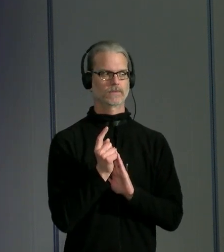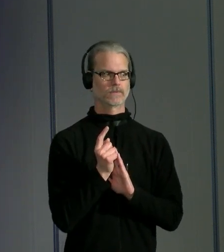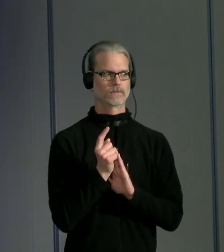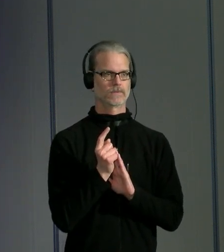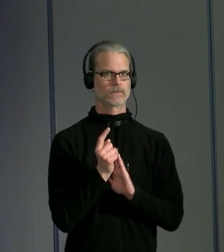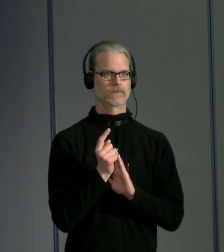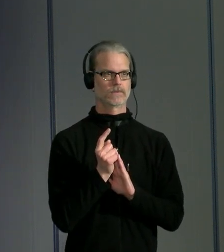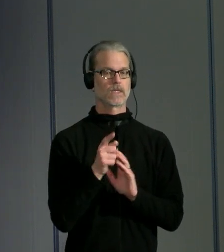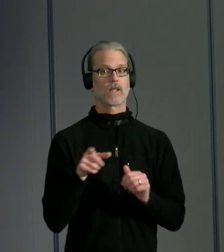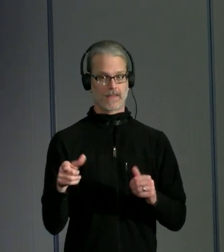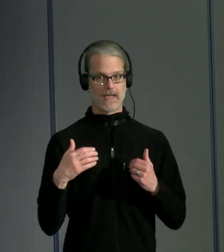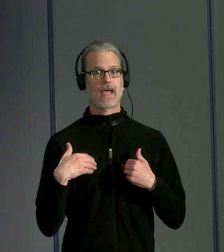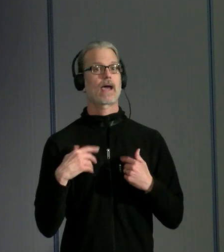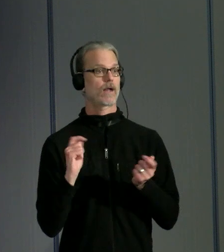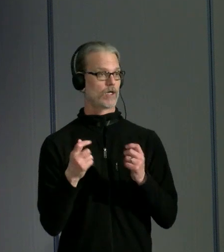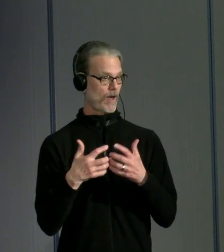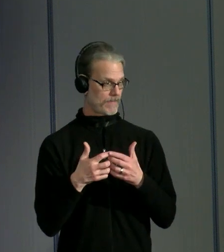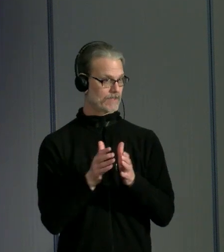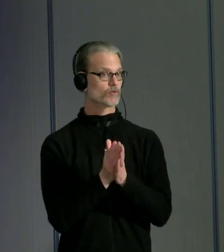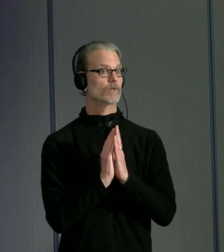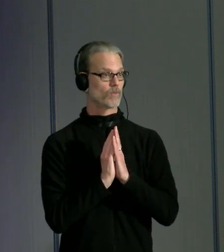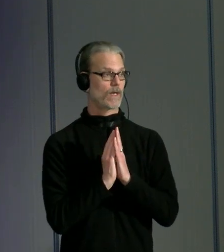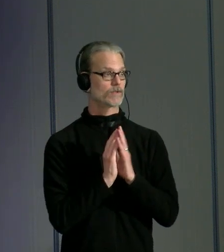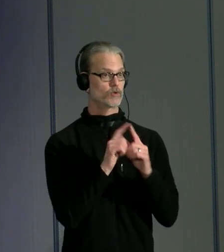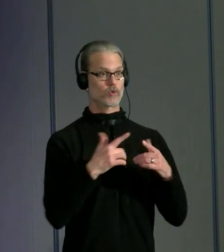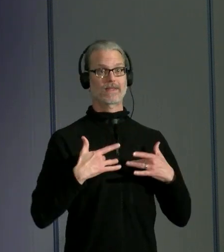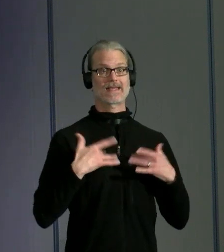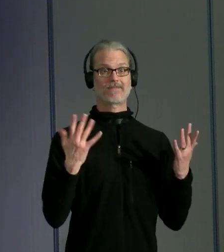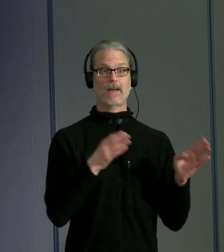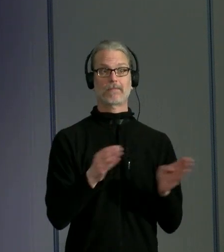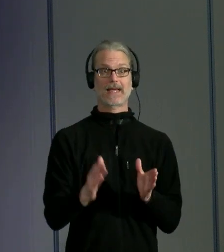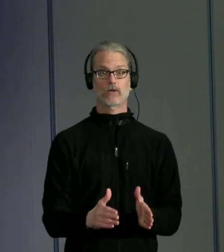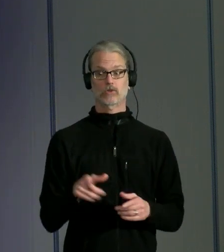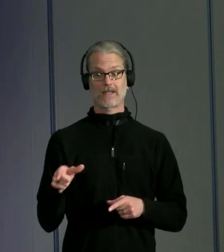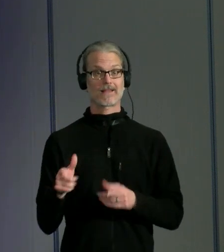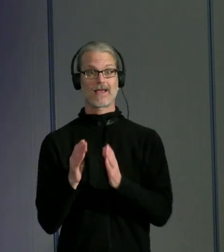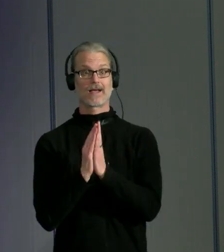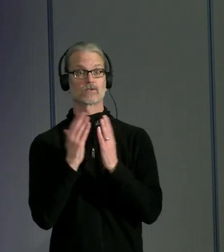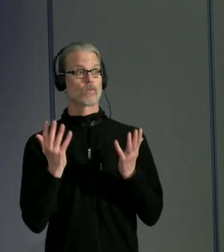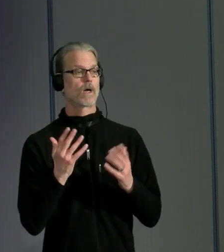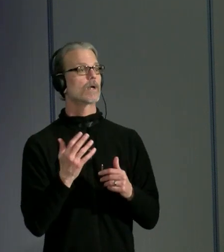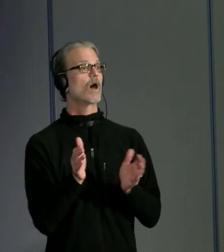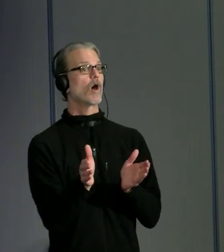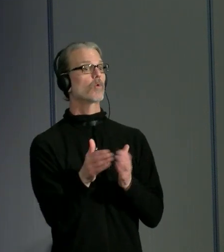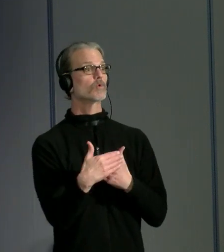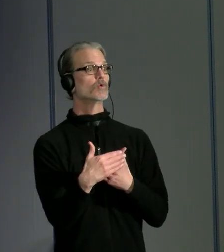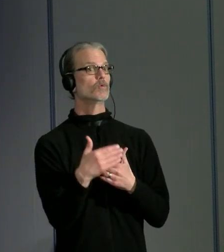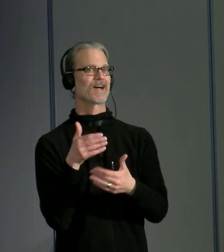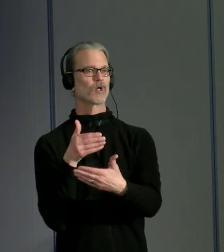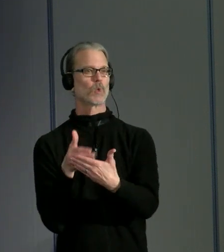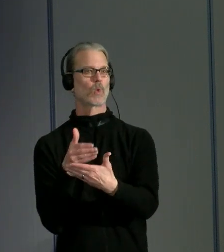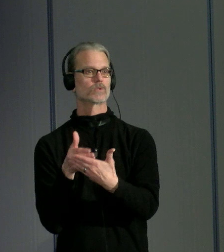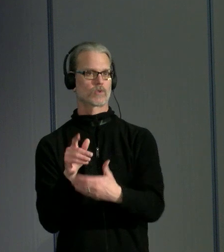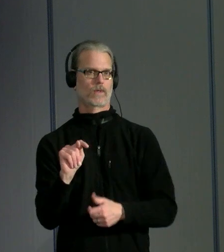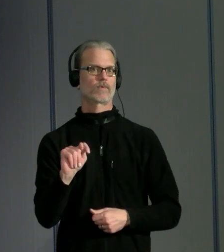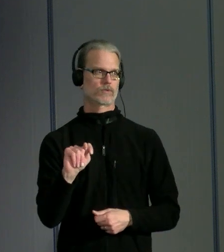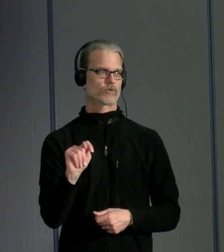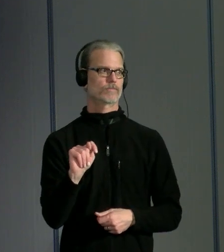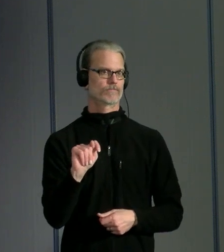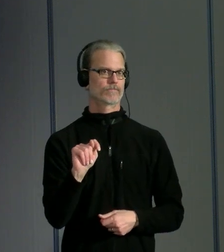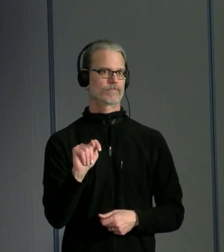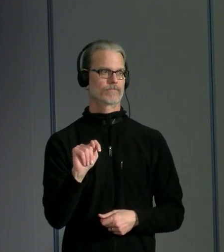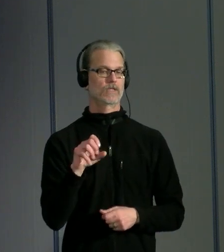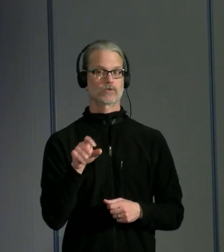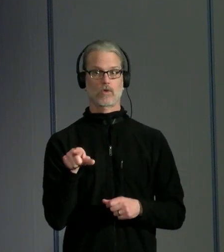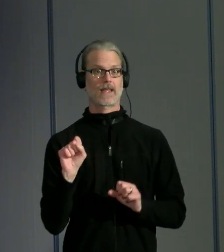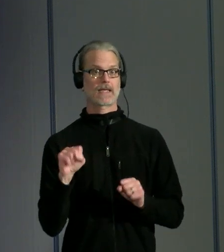They made an accommodation request to the event planners, and this is what they asked for. They wanted a room that was closer to a restroom that would enable